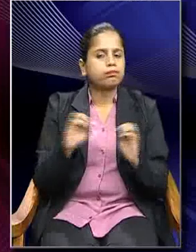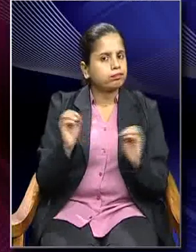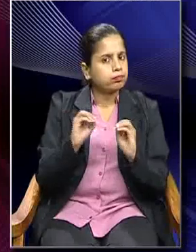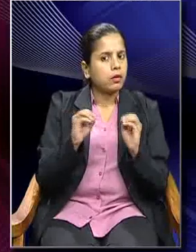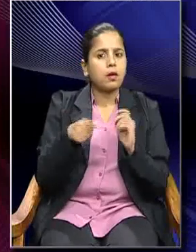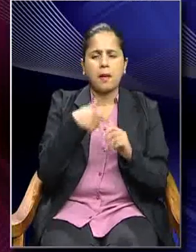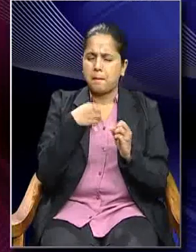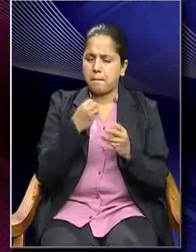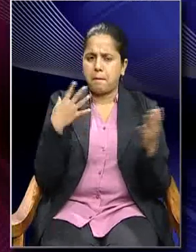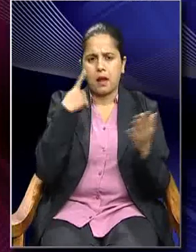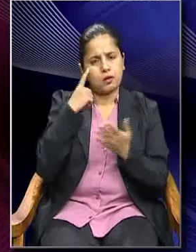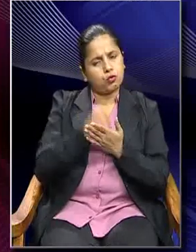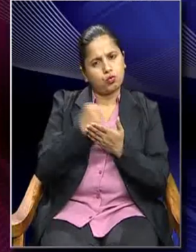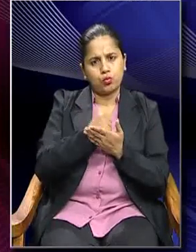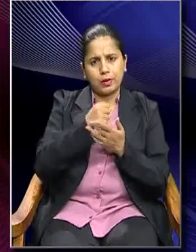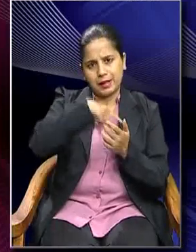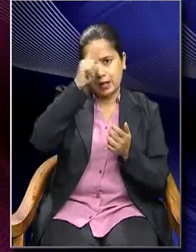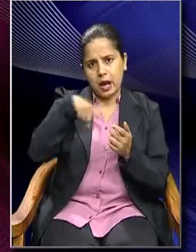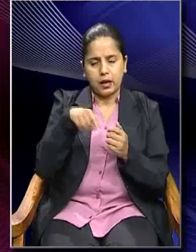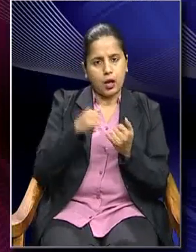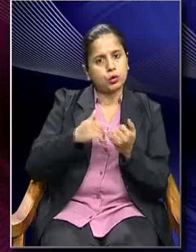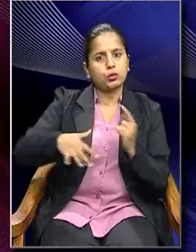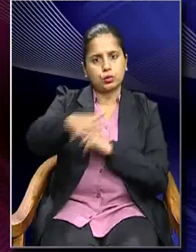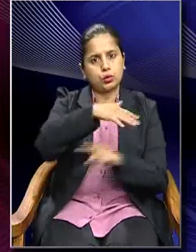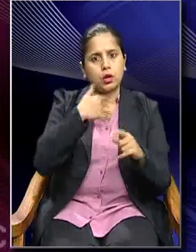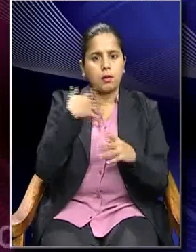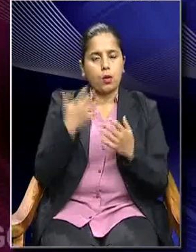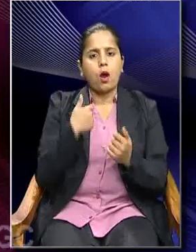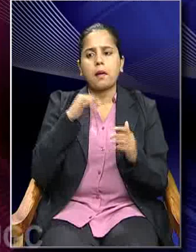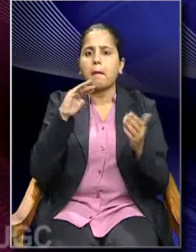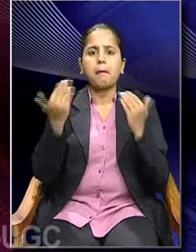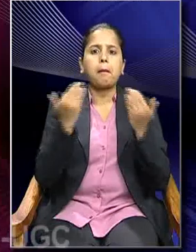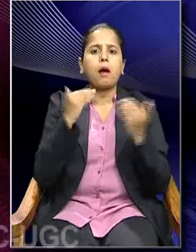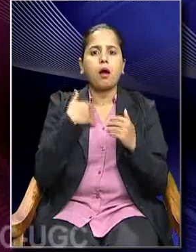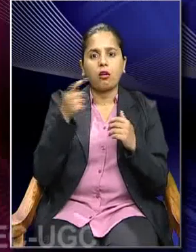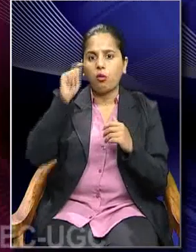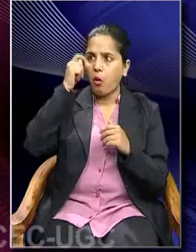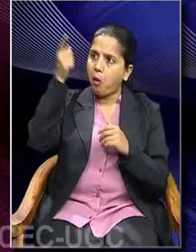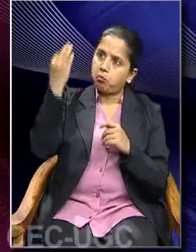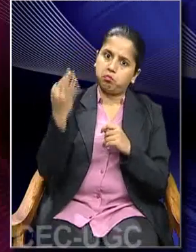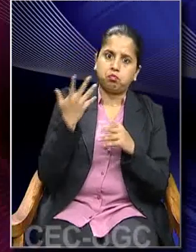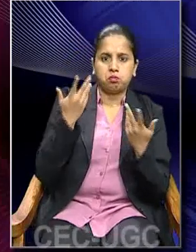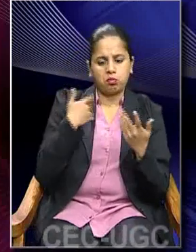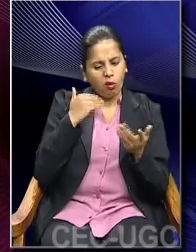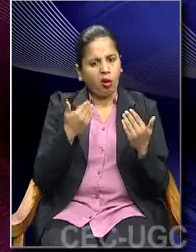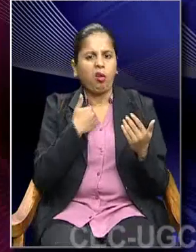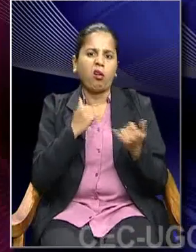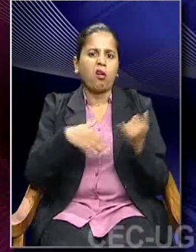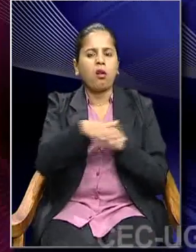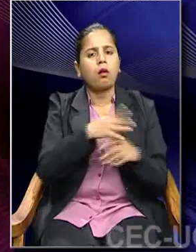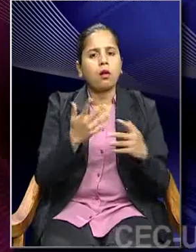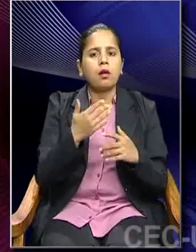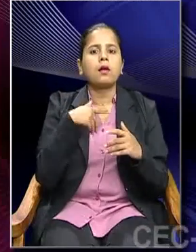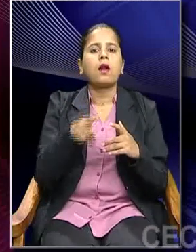try to understand India as a society, we tend to compare it with the Western society, and therefore there becomes